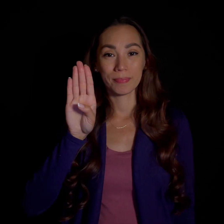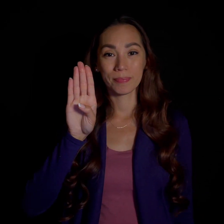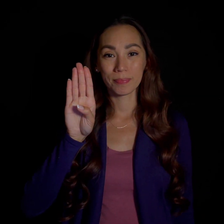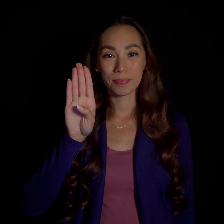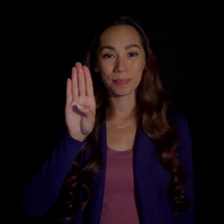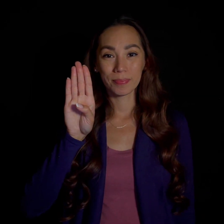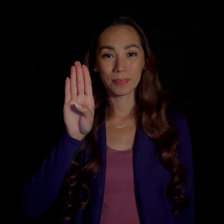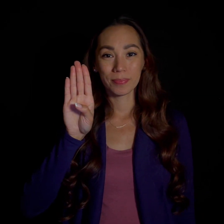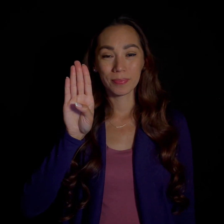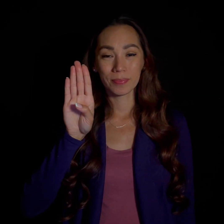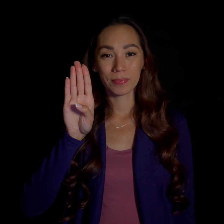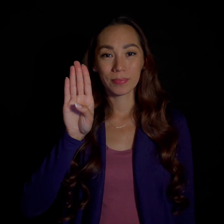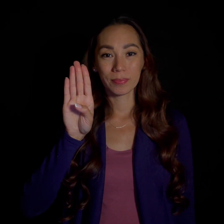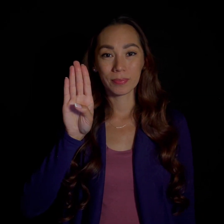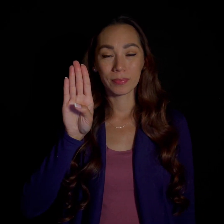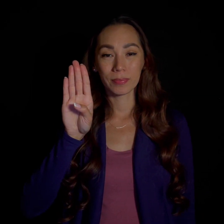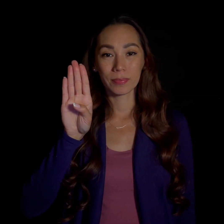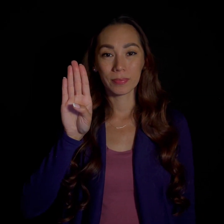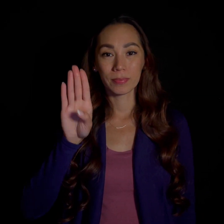going to smush all the fingers together.